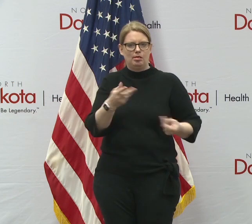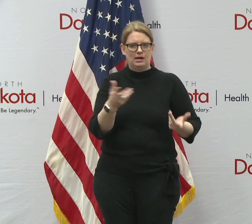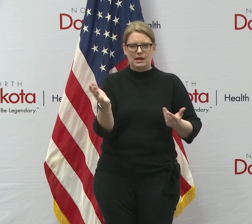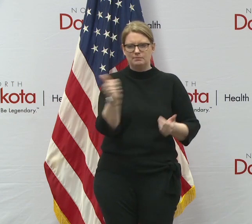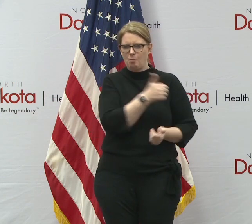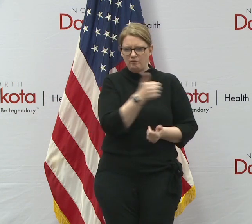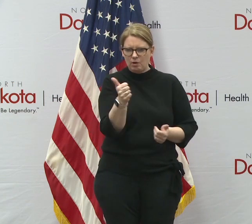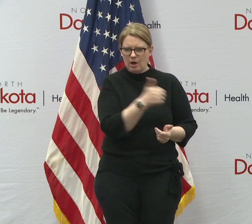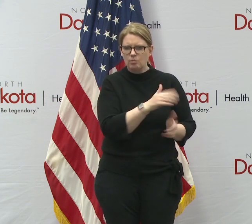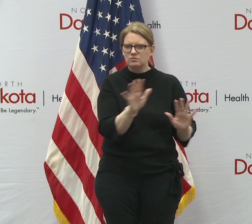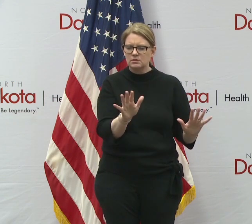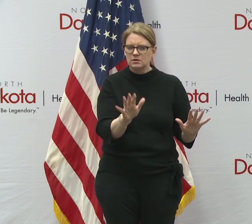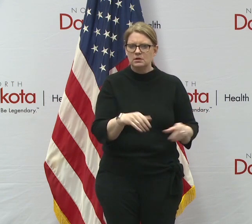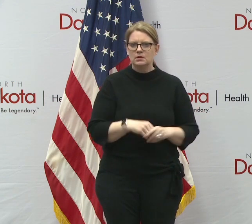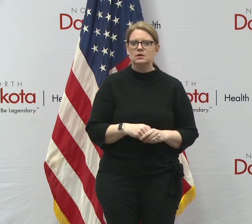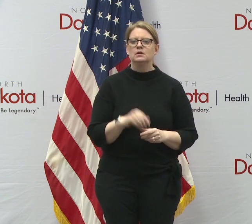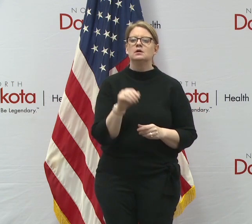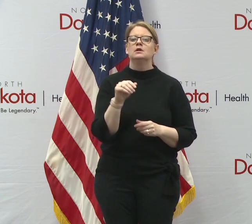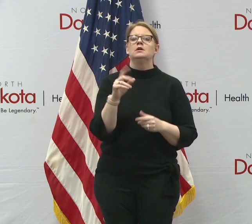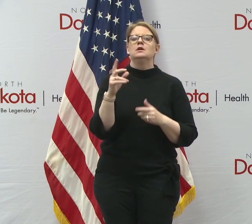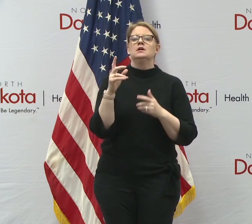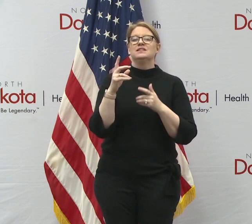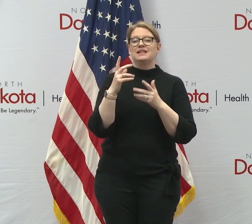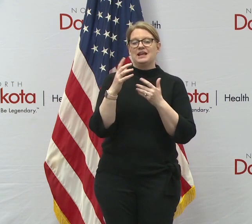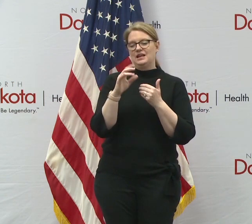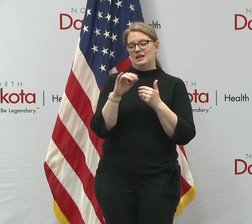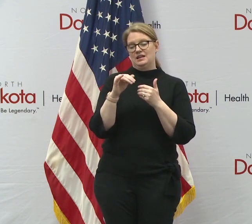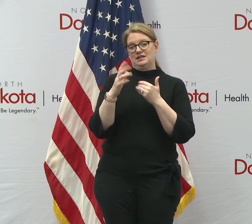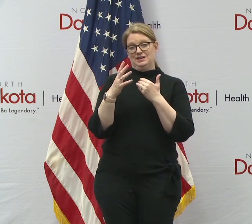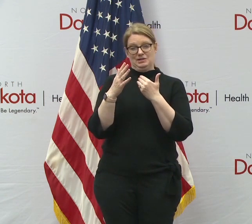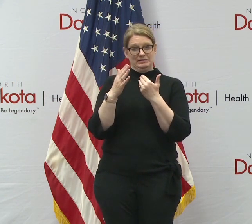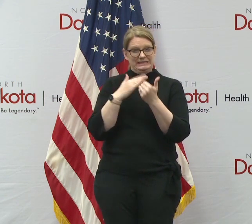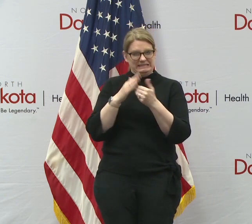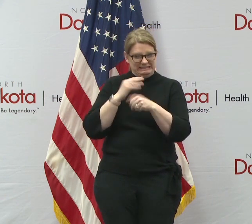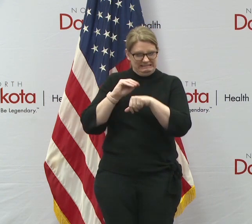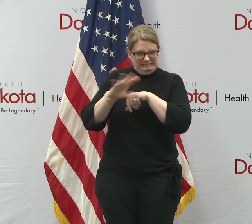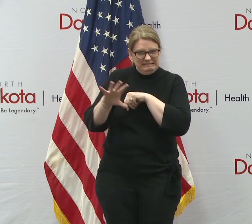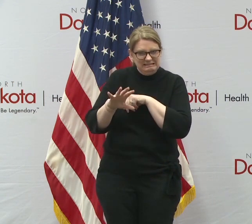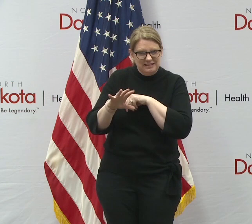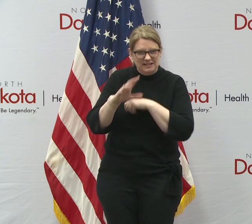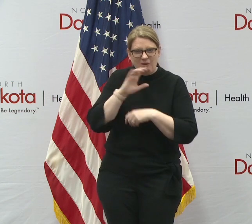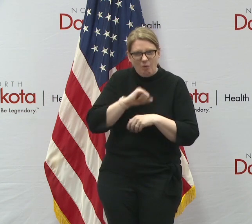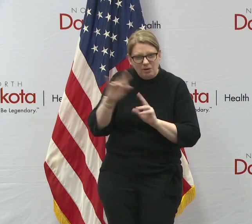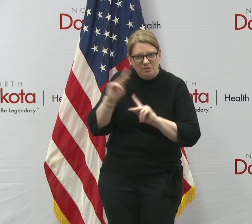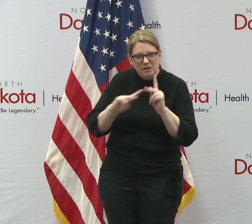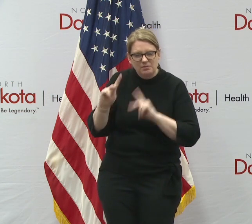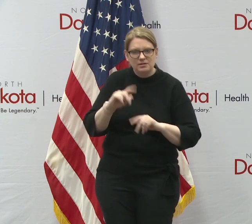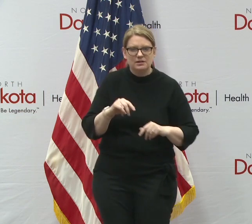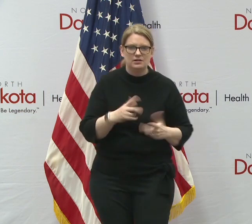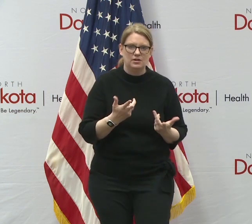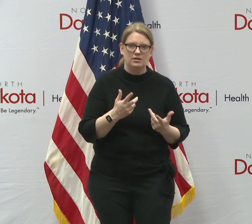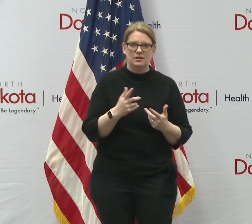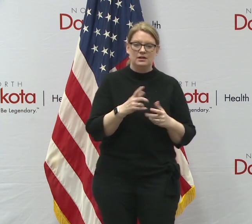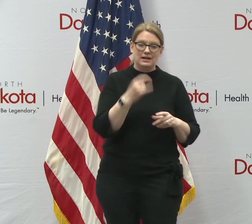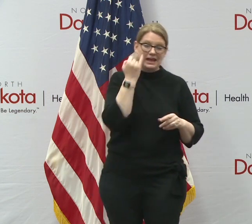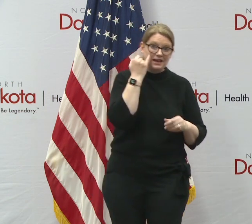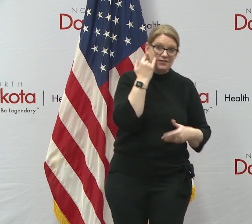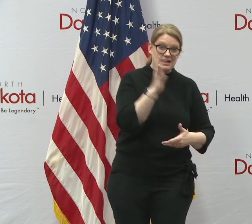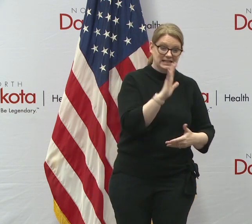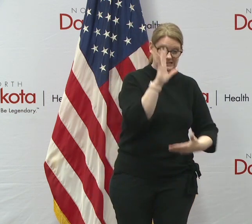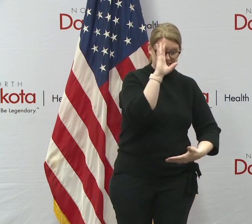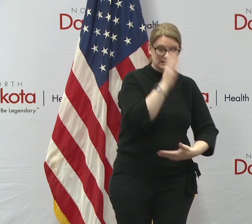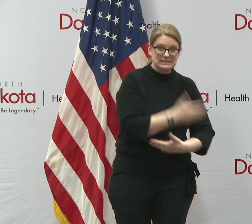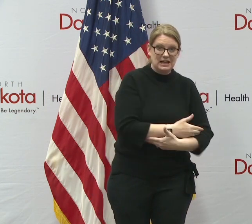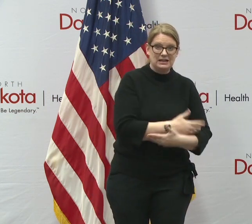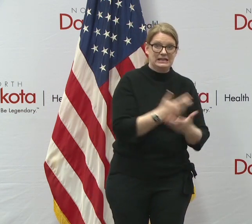guidance that we'd given was vulnerable population with underlying health conditions. If this son was healthy and younger, wouldn't